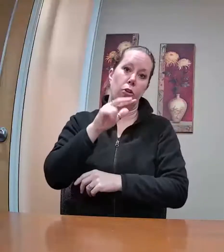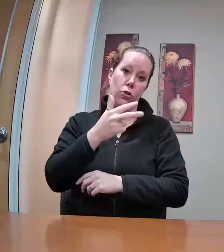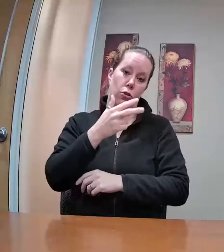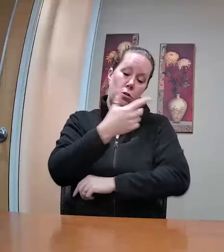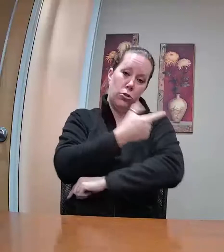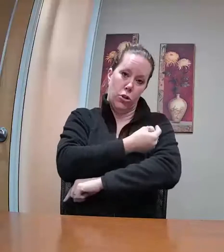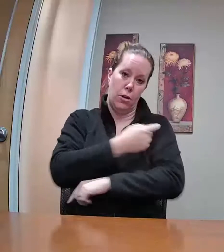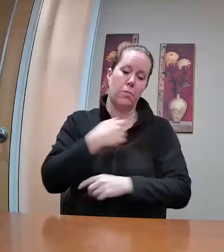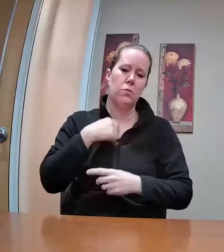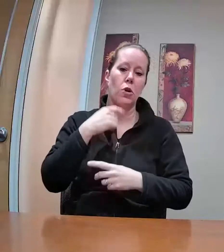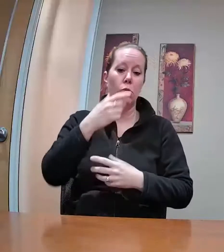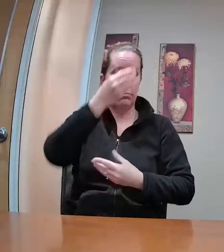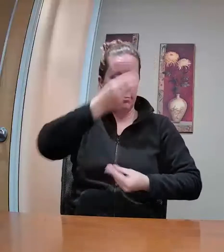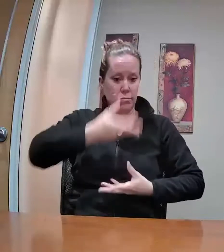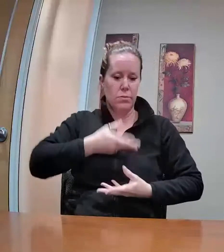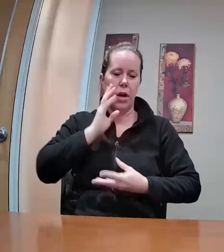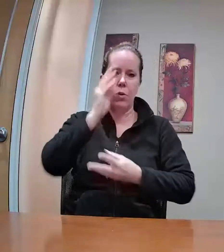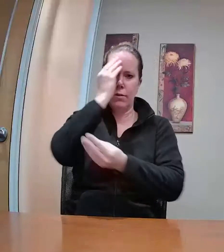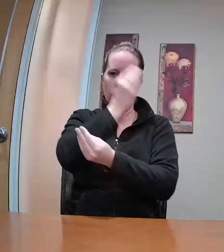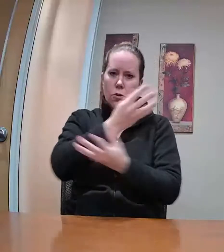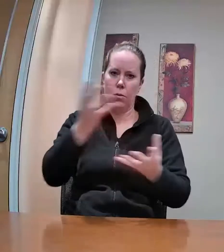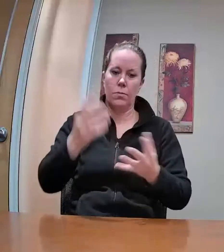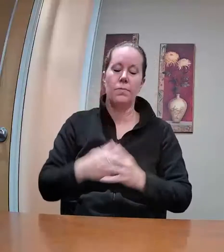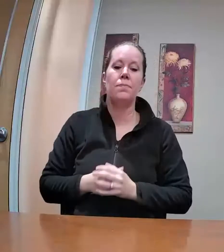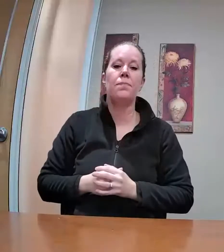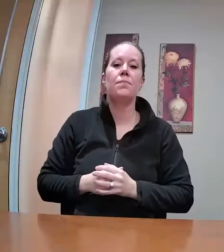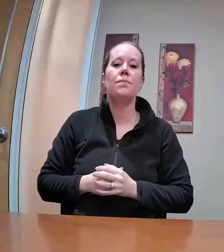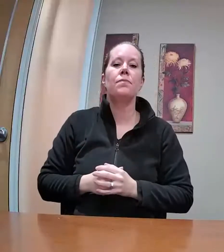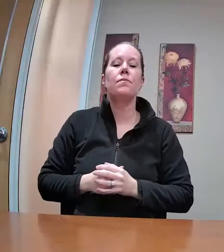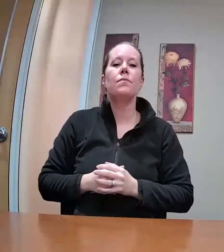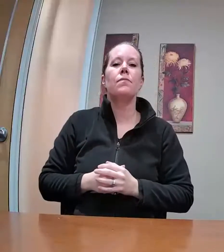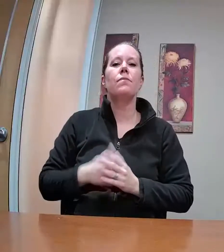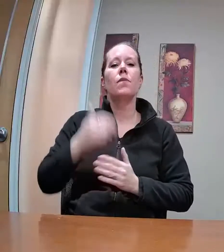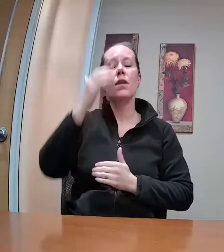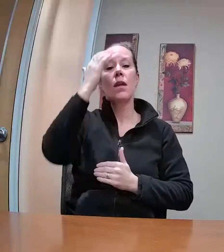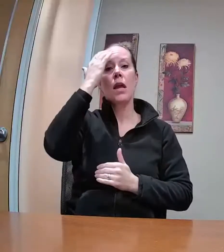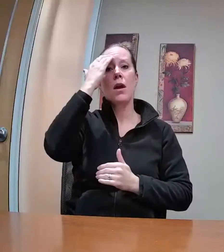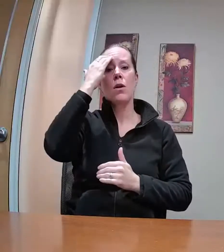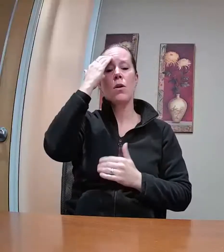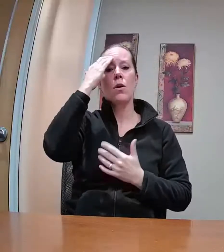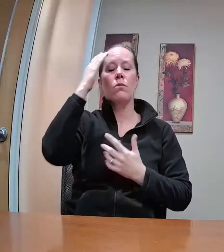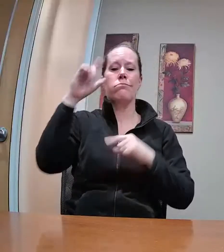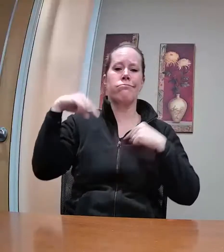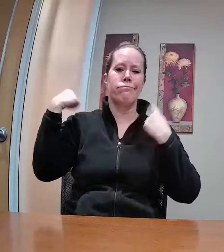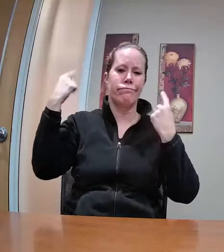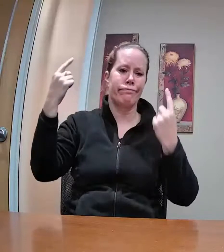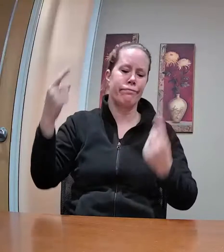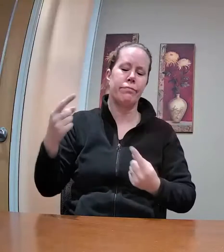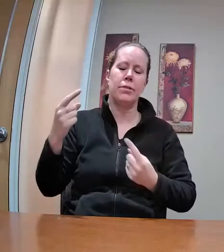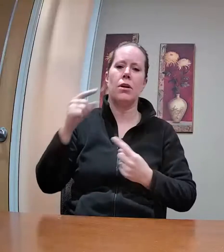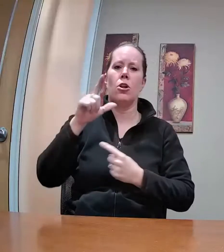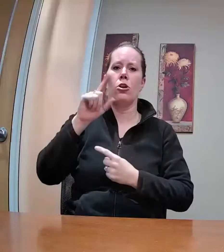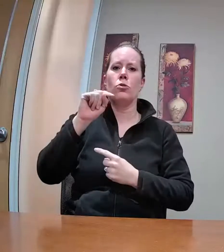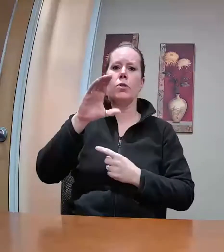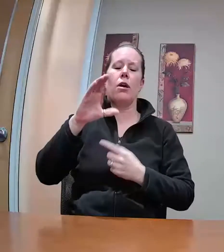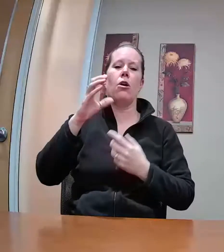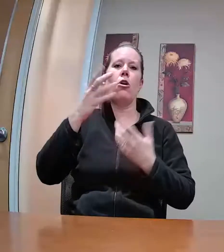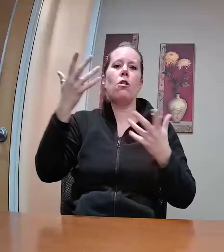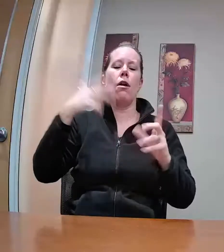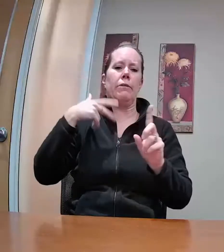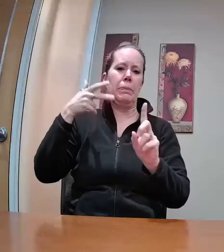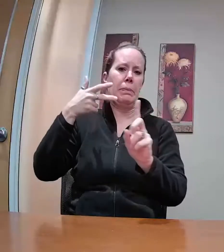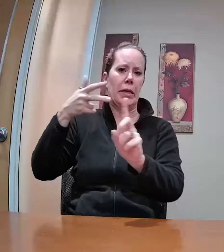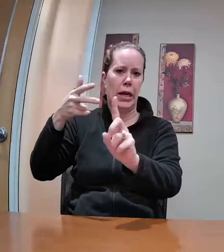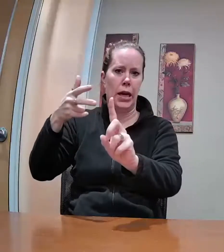on. I know there's been a lot of media attention on long-term care over the last few weeks.